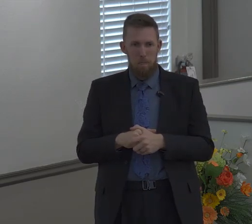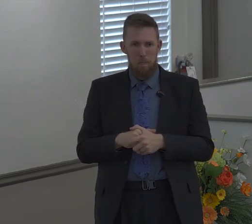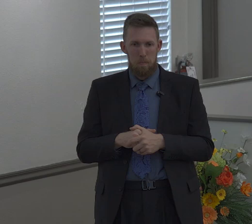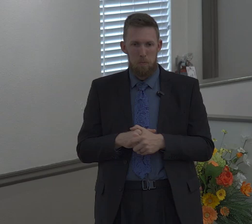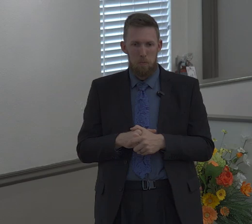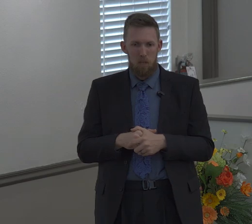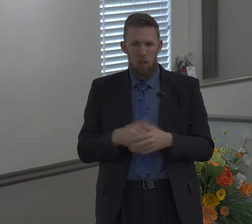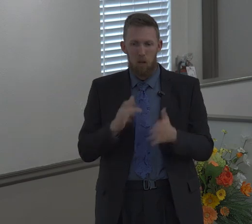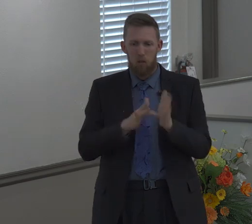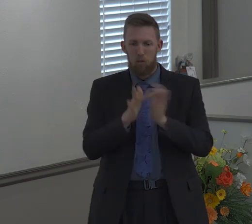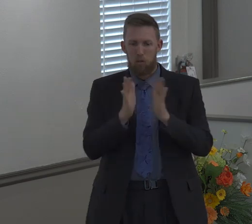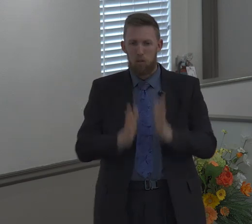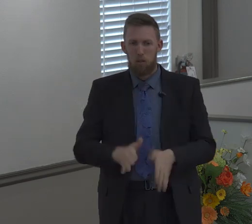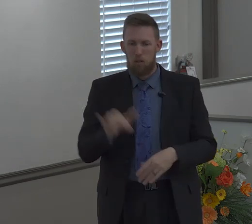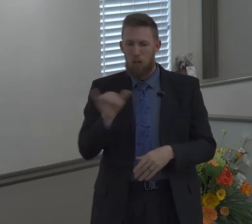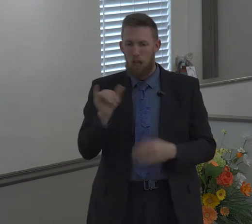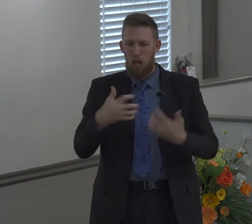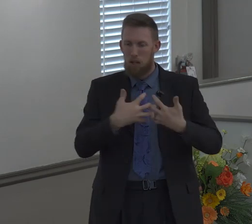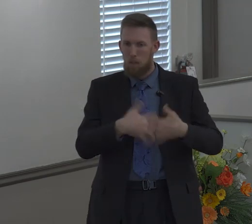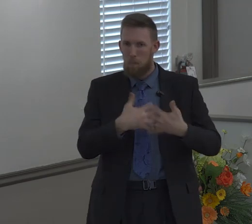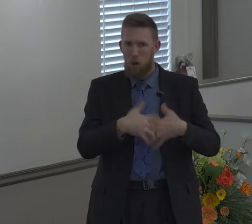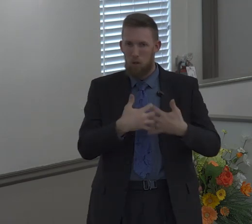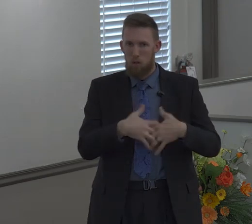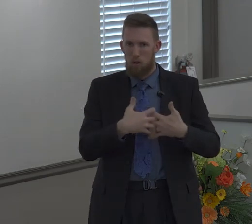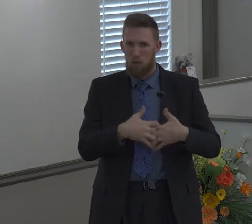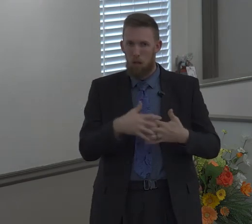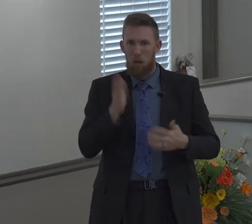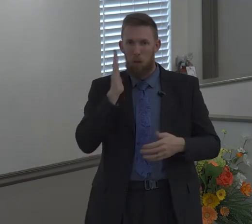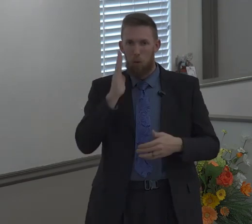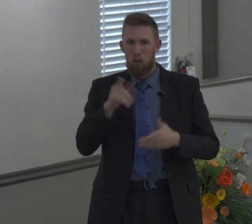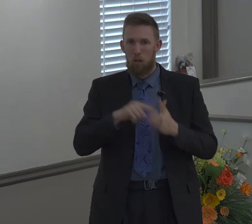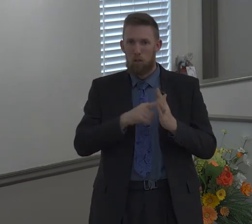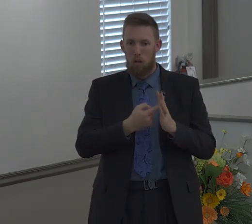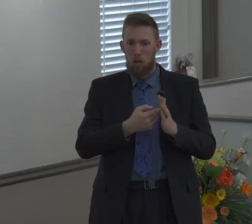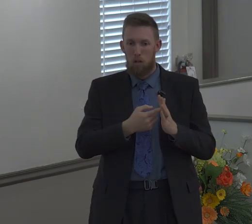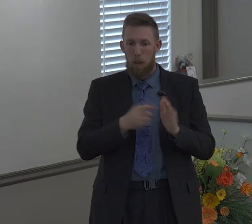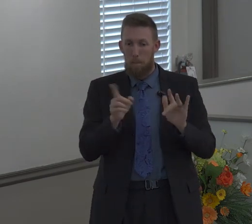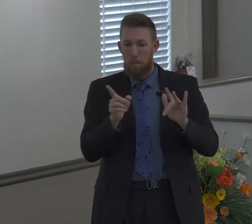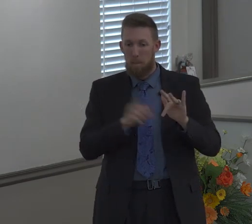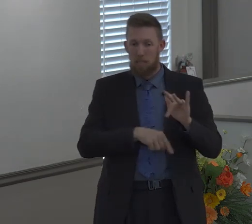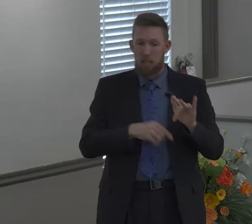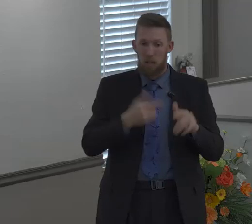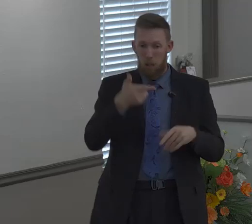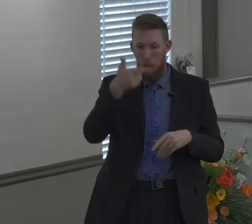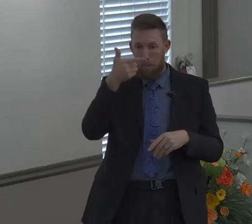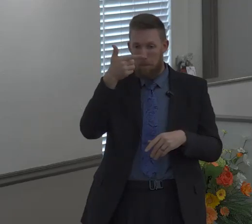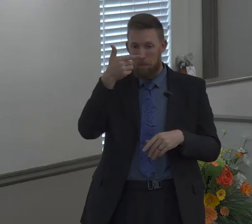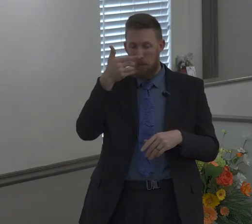They start missing before they quit. Right. That's true about an engine, too.